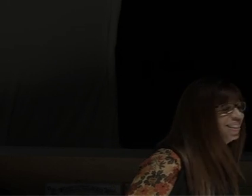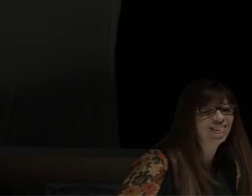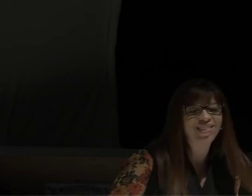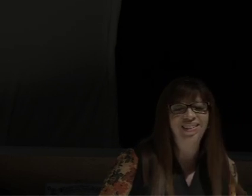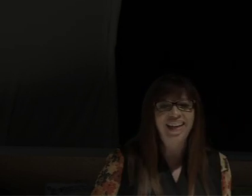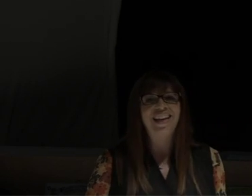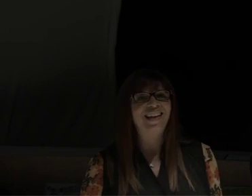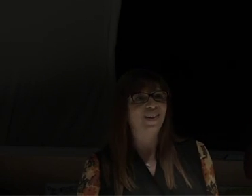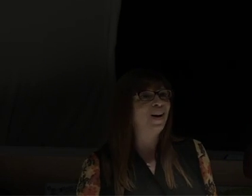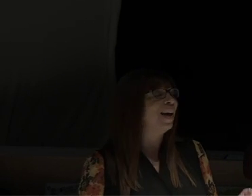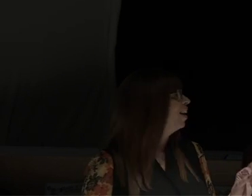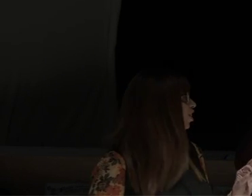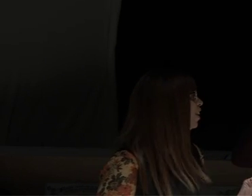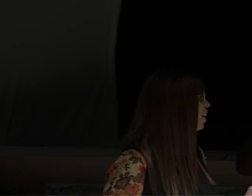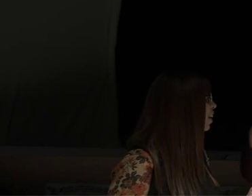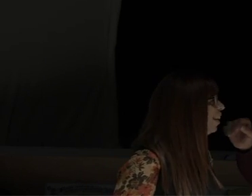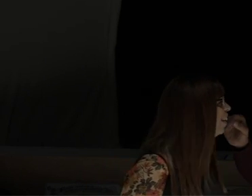equal, there's only